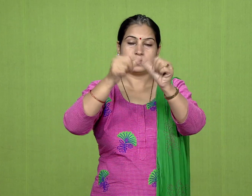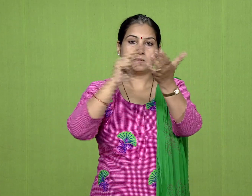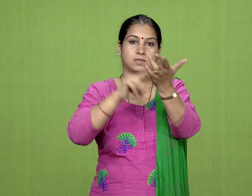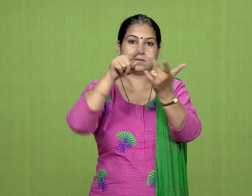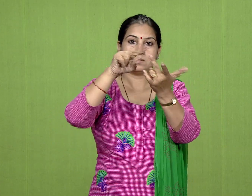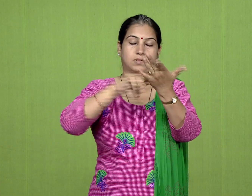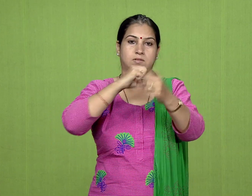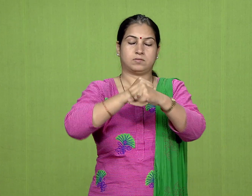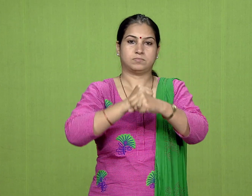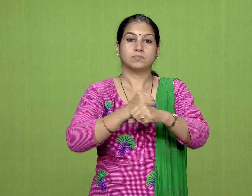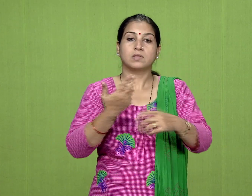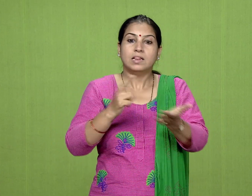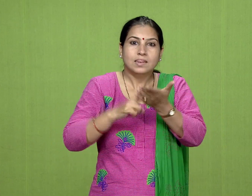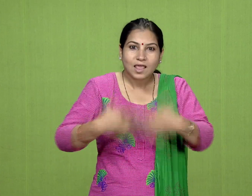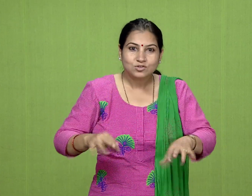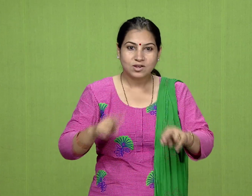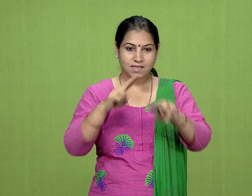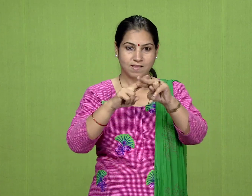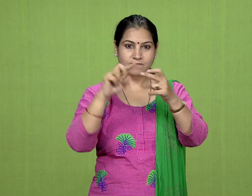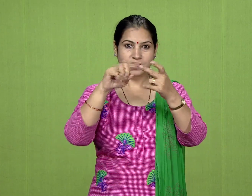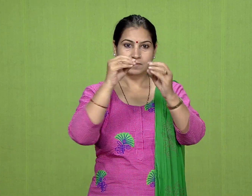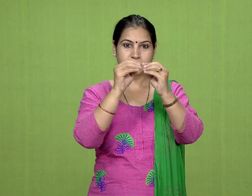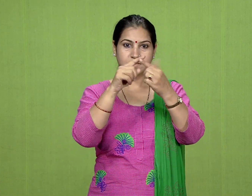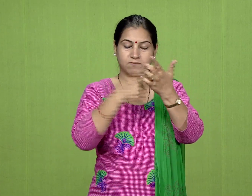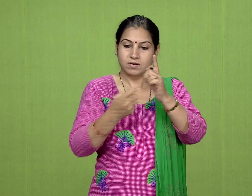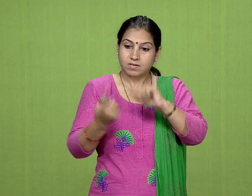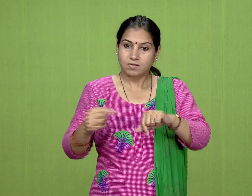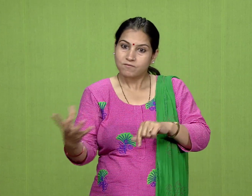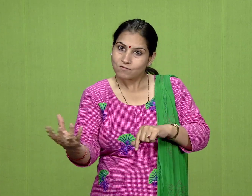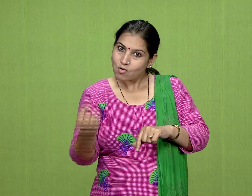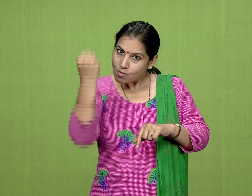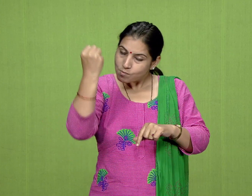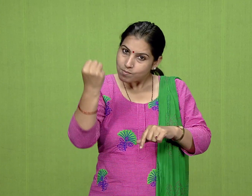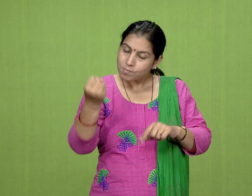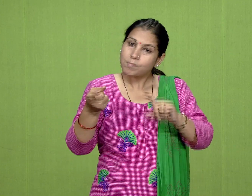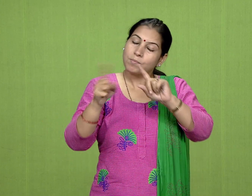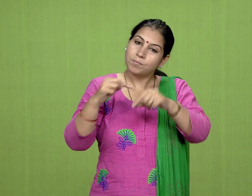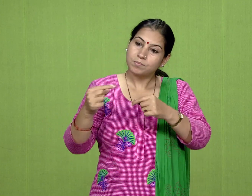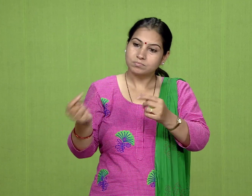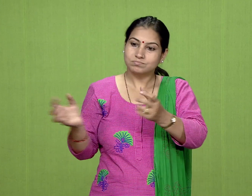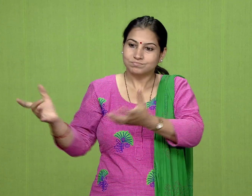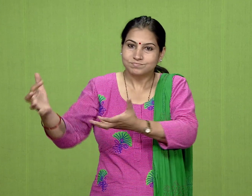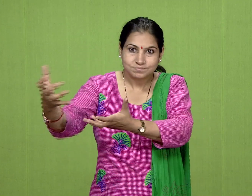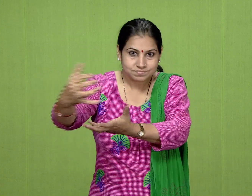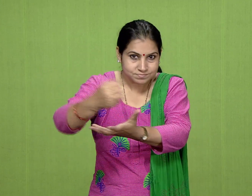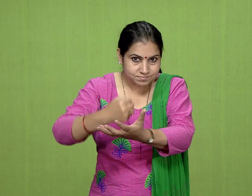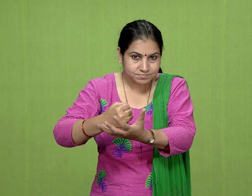When the natural fibers are harvested or collected,